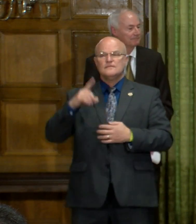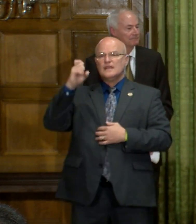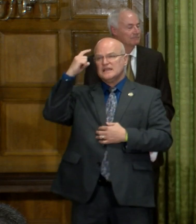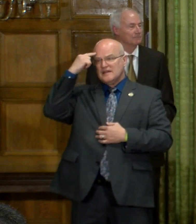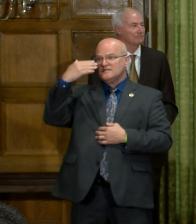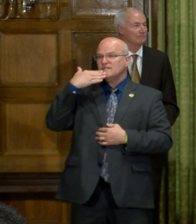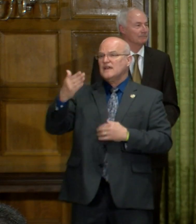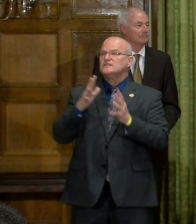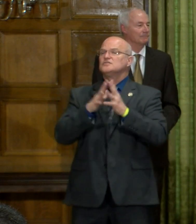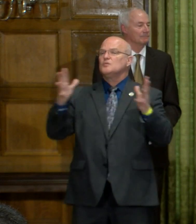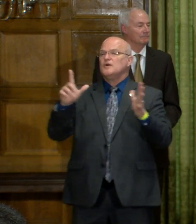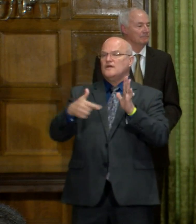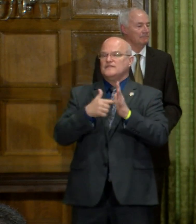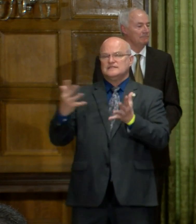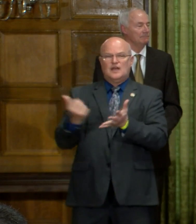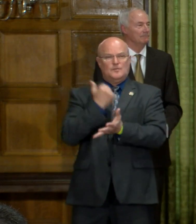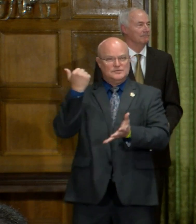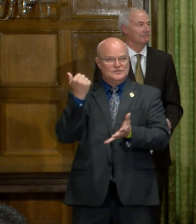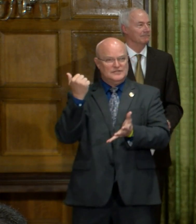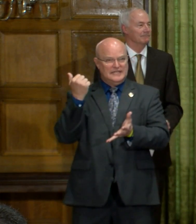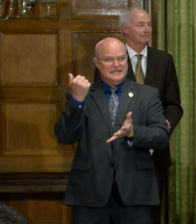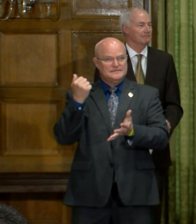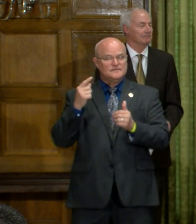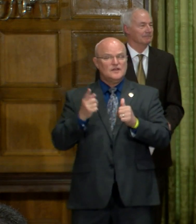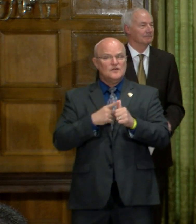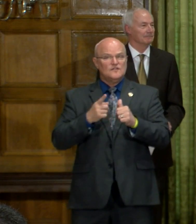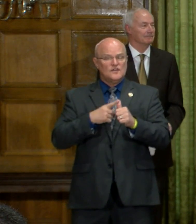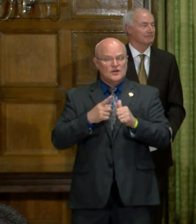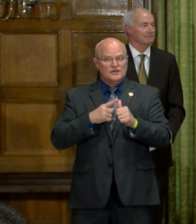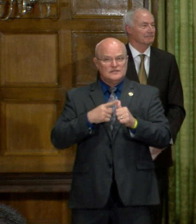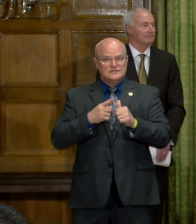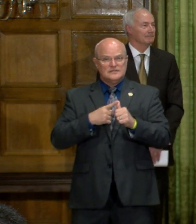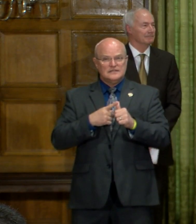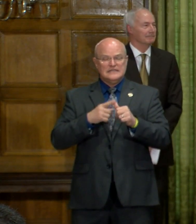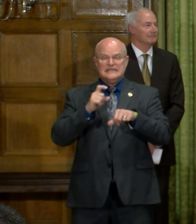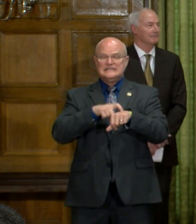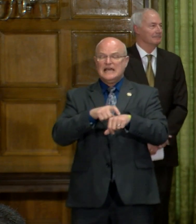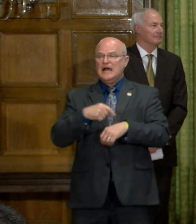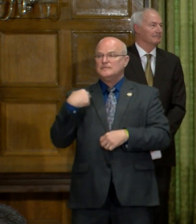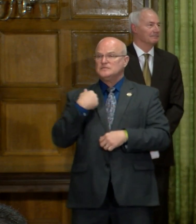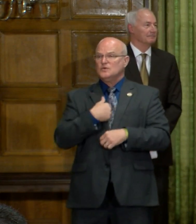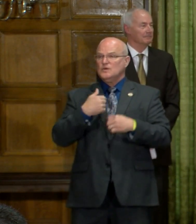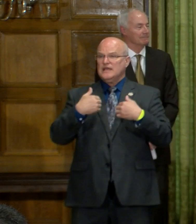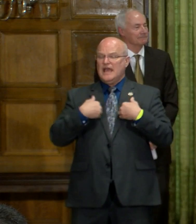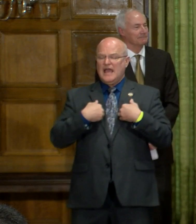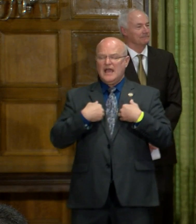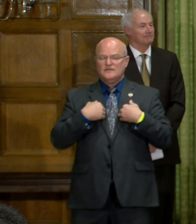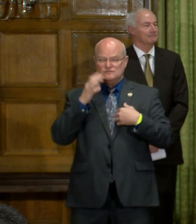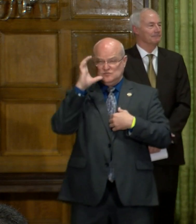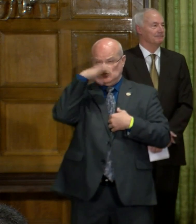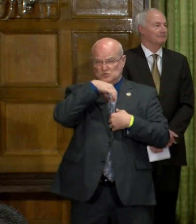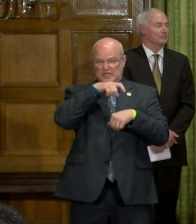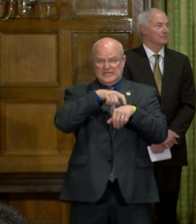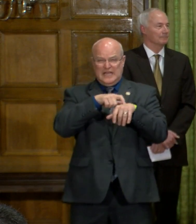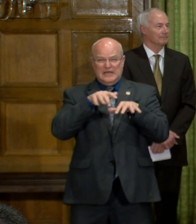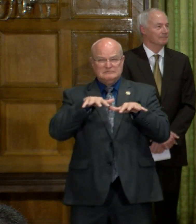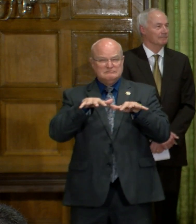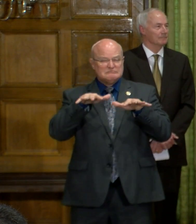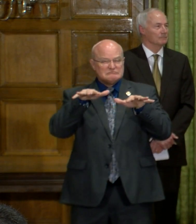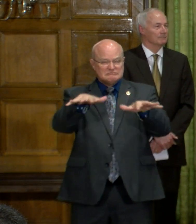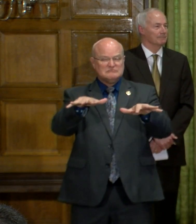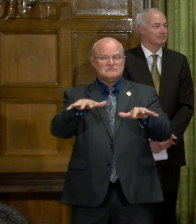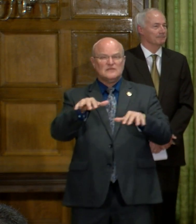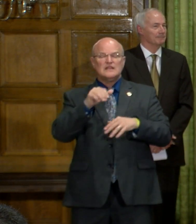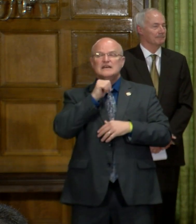Governor, thank you so much for this opportunity. First and foremost, in times where we have uncharted waters,